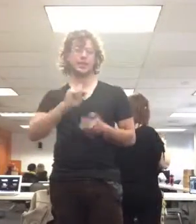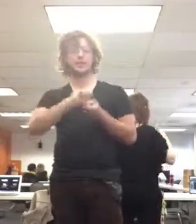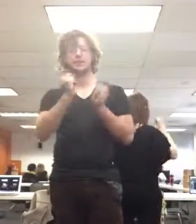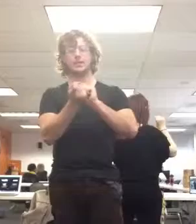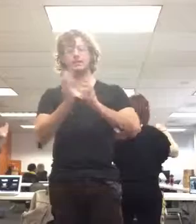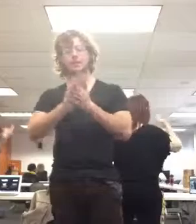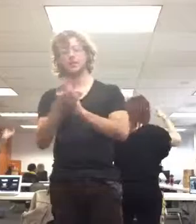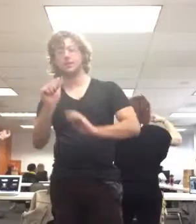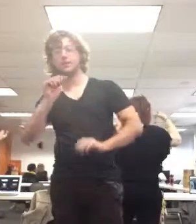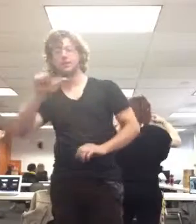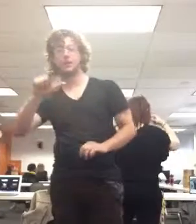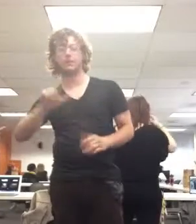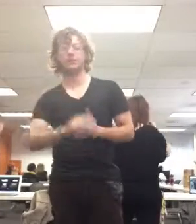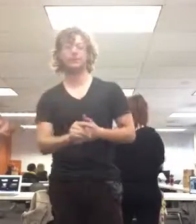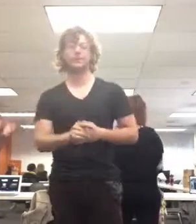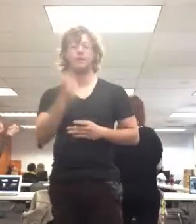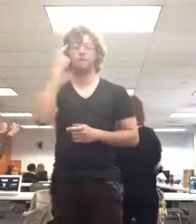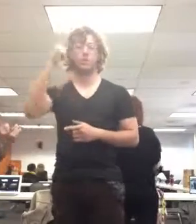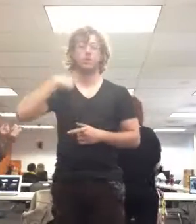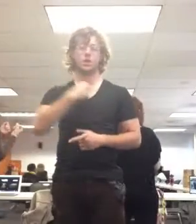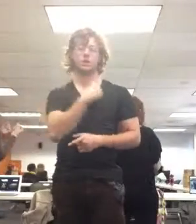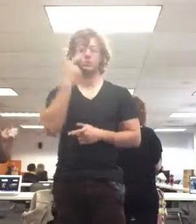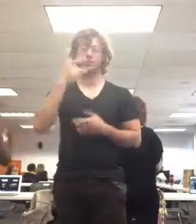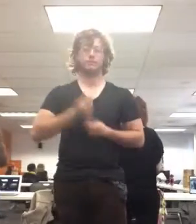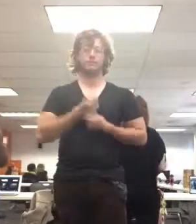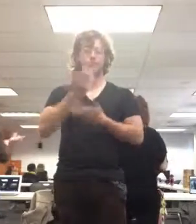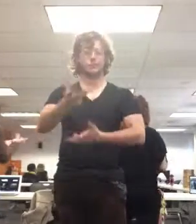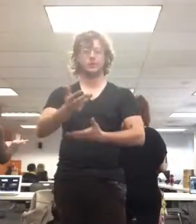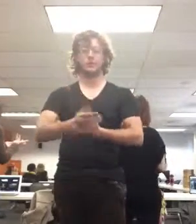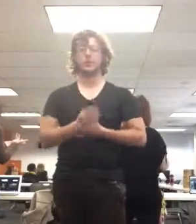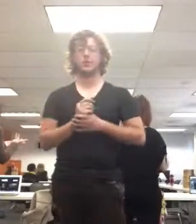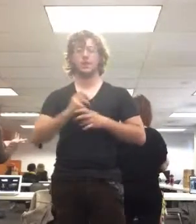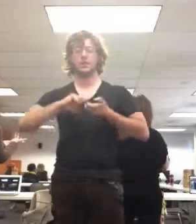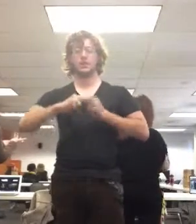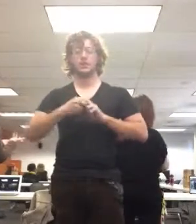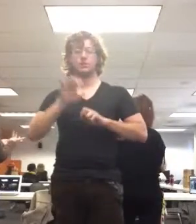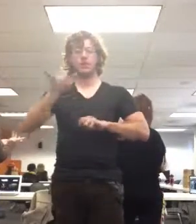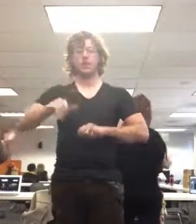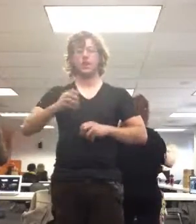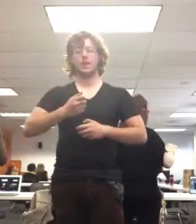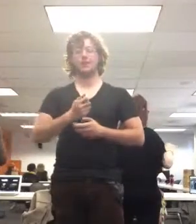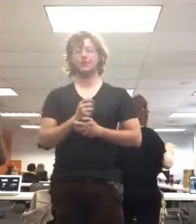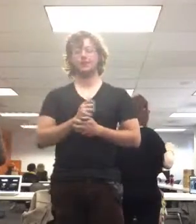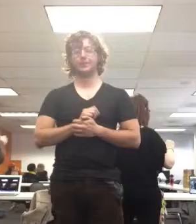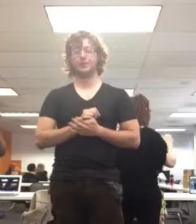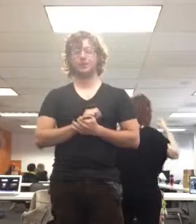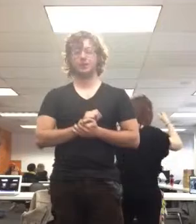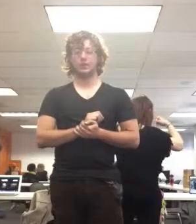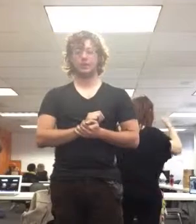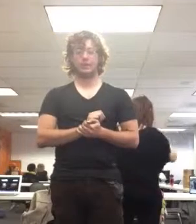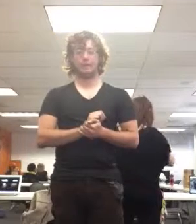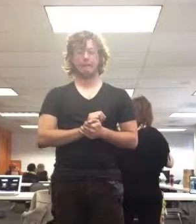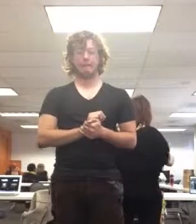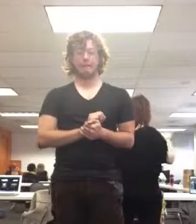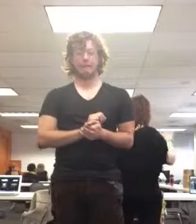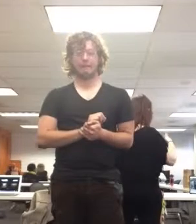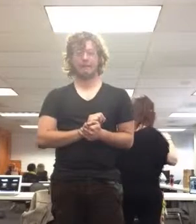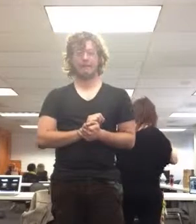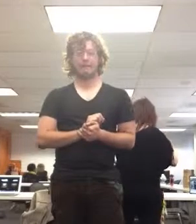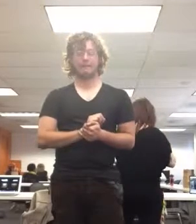and produce it. The problem with that process time and that lag time that we need to do that is that we only have